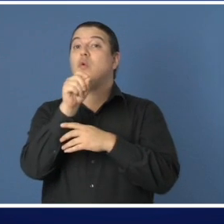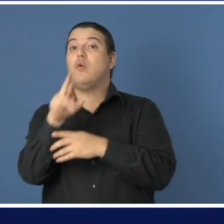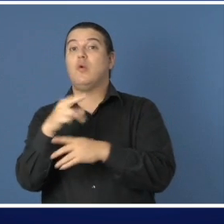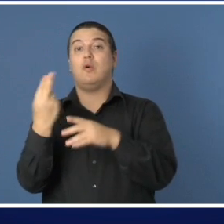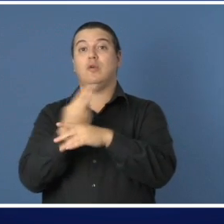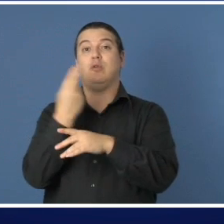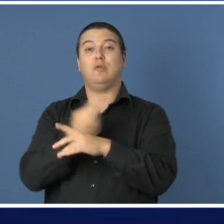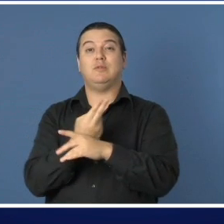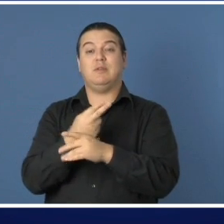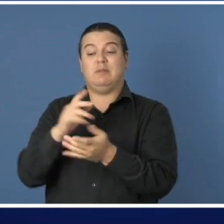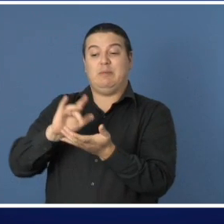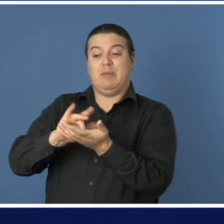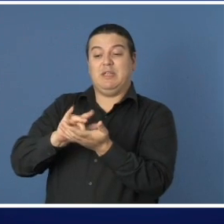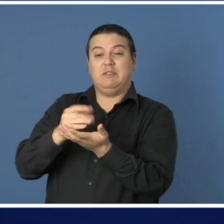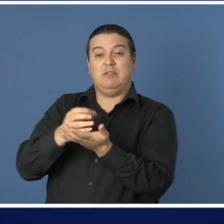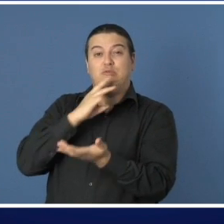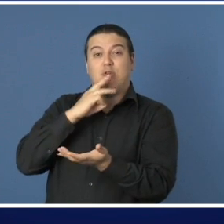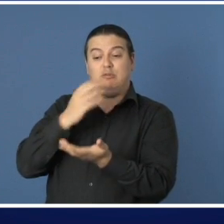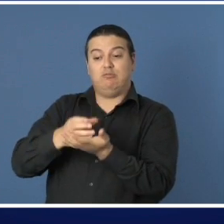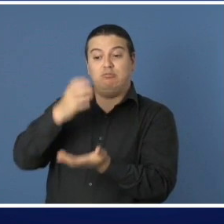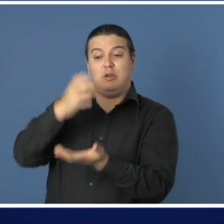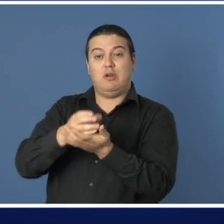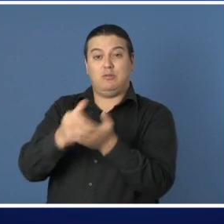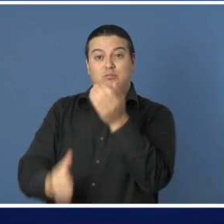or by using enemas.